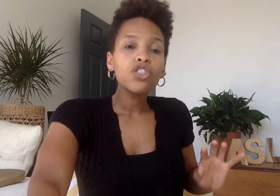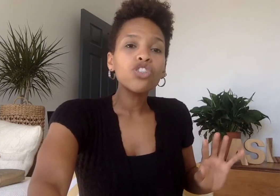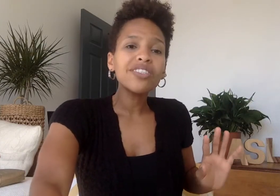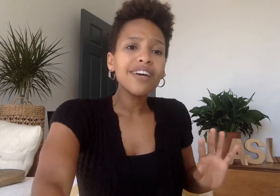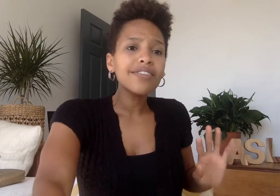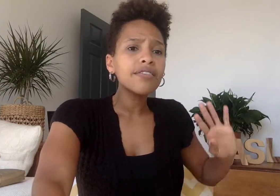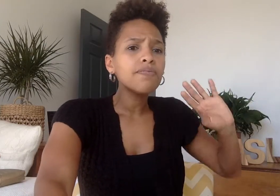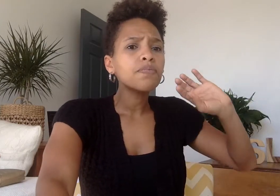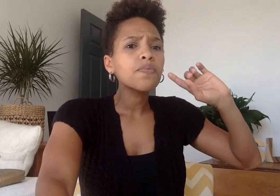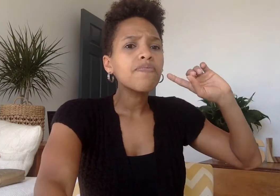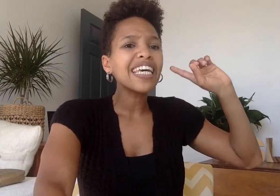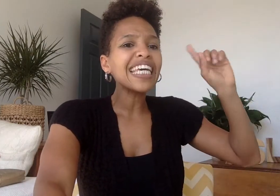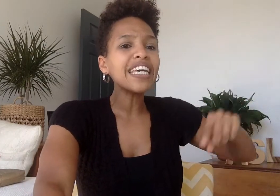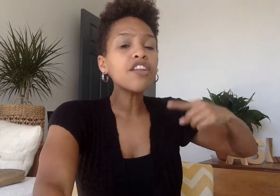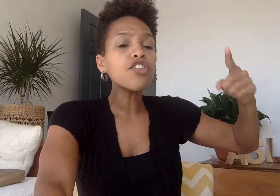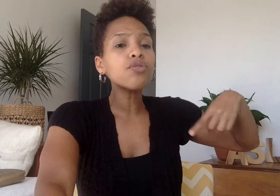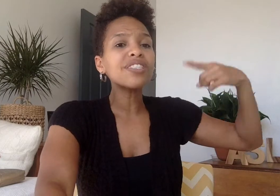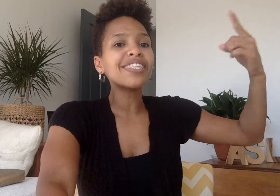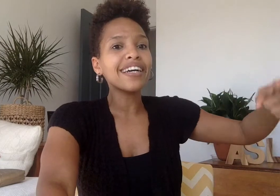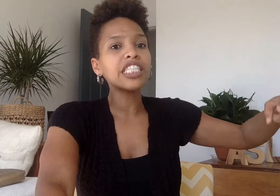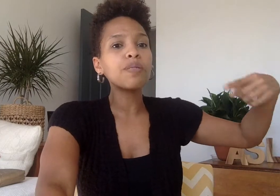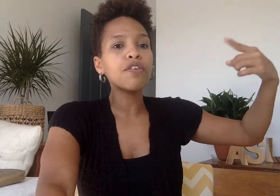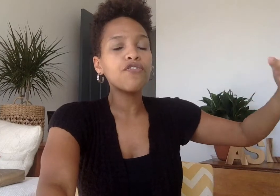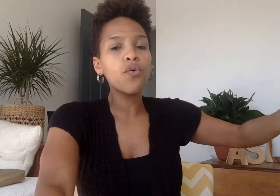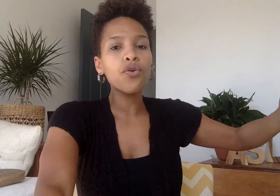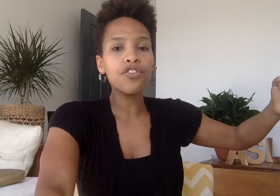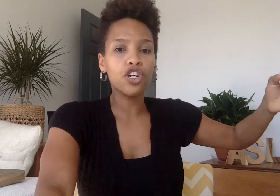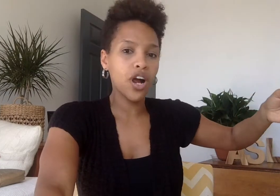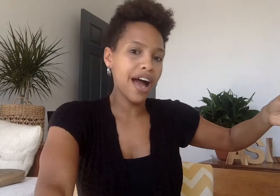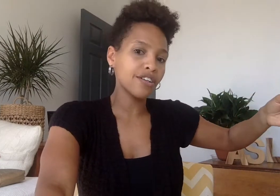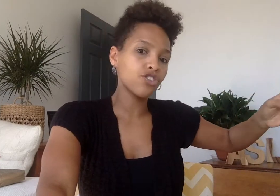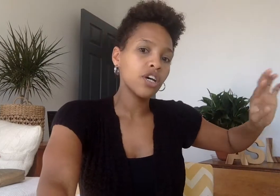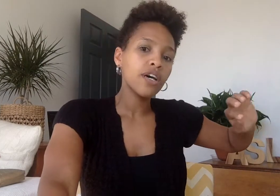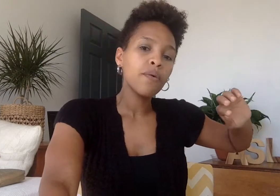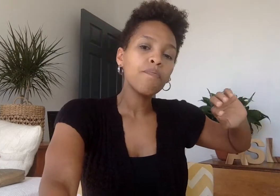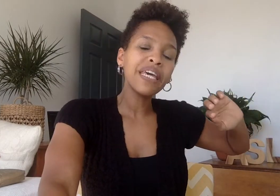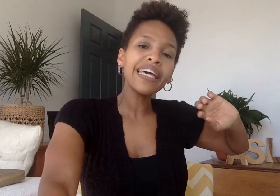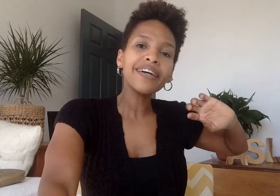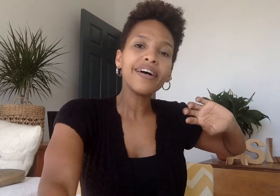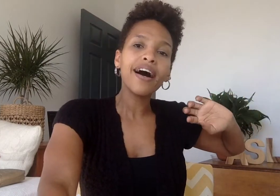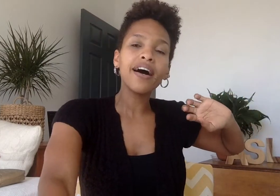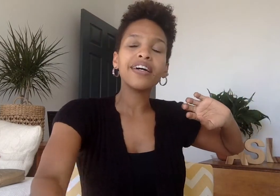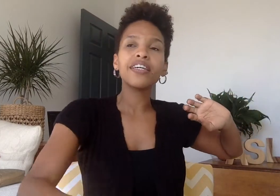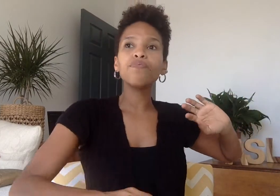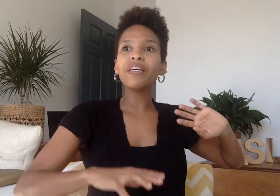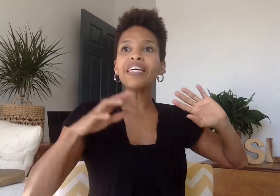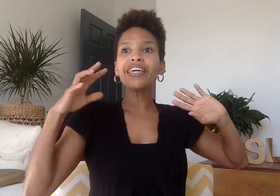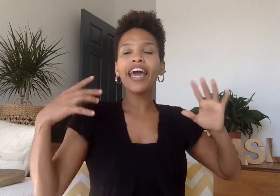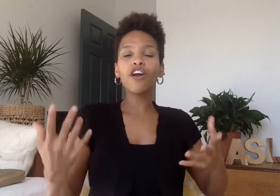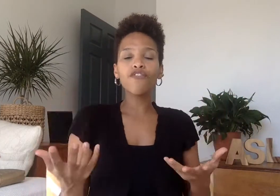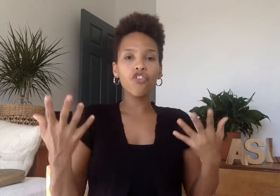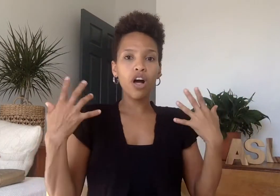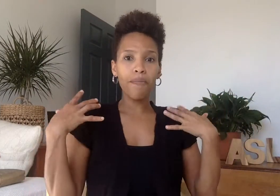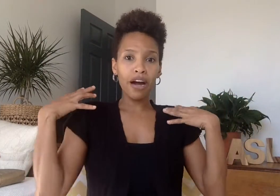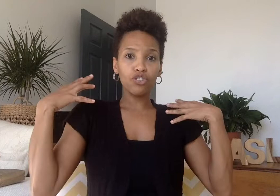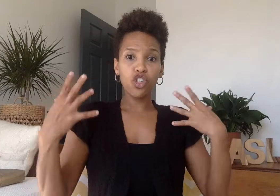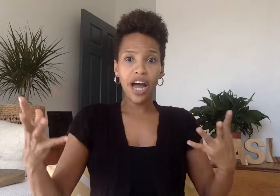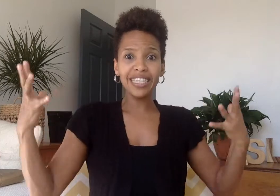she says, in those seconds before the crash, be careful about trying to